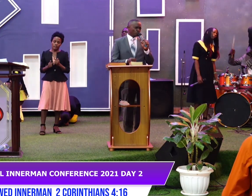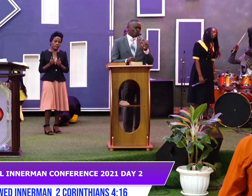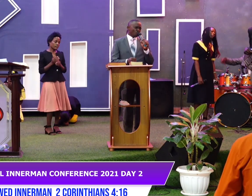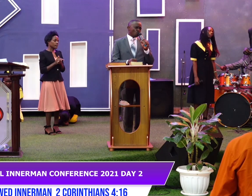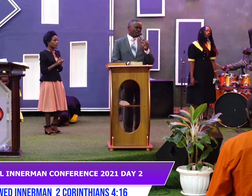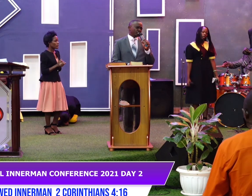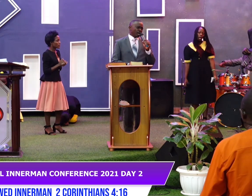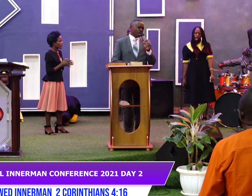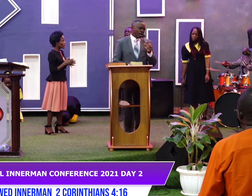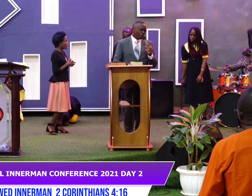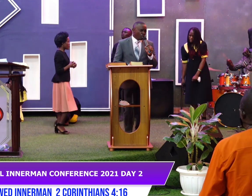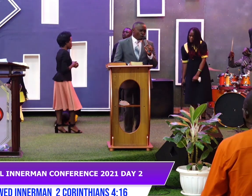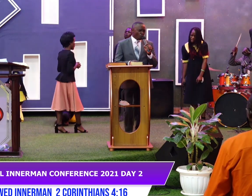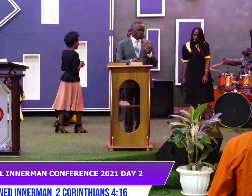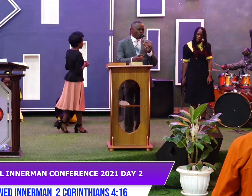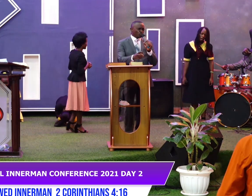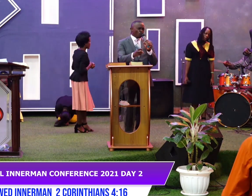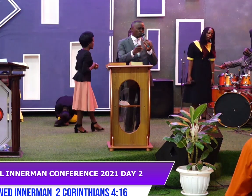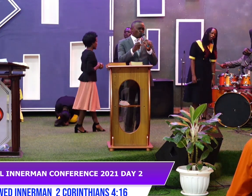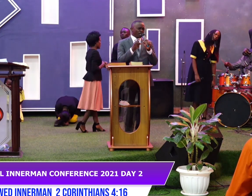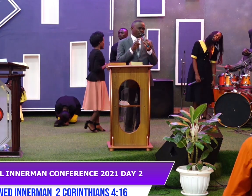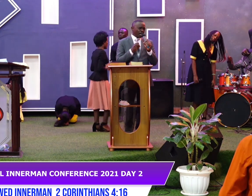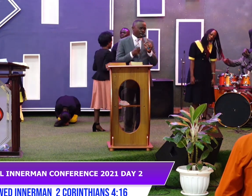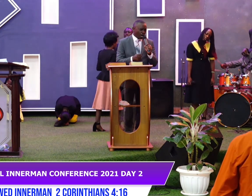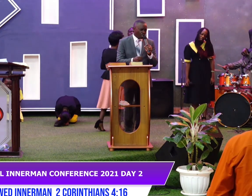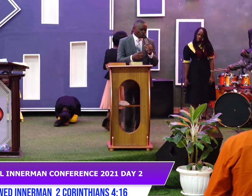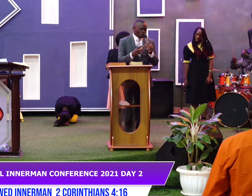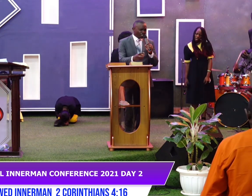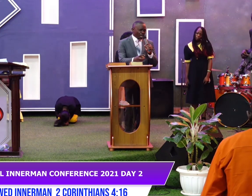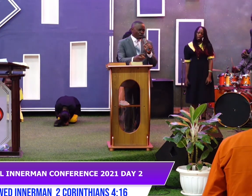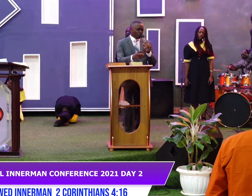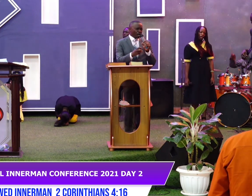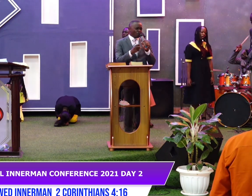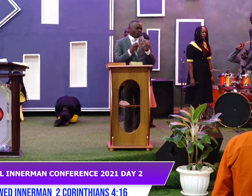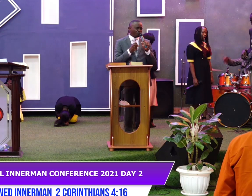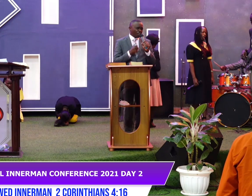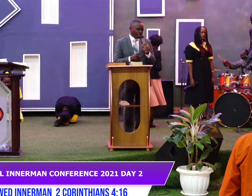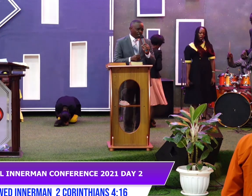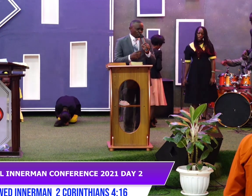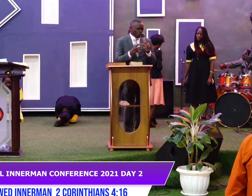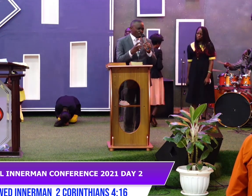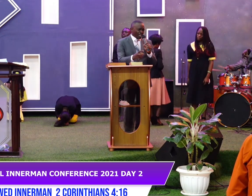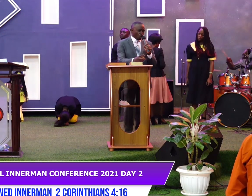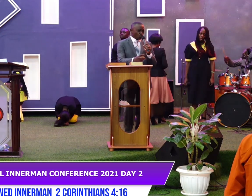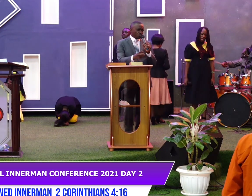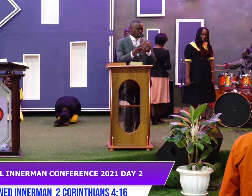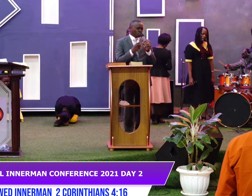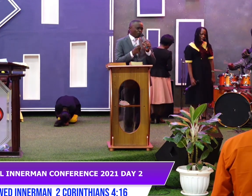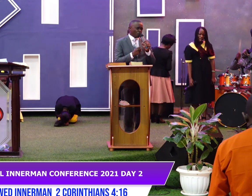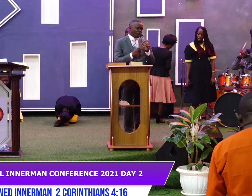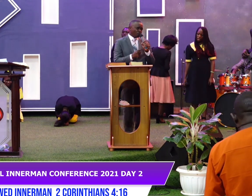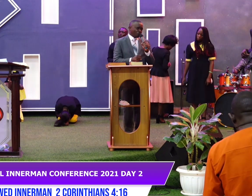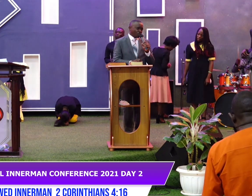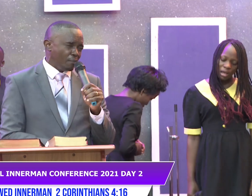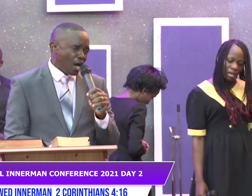Omwoyo omutukuvu nkwetaaga. Omwoyo omutukuvu tukwetaaga. Tukwetaaga mu bulamu bwaffe. Tukwetaaga okussa